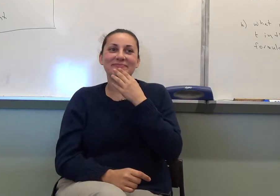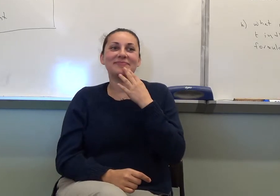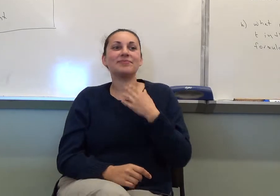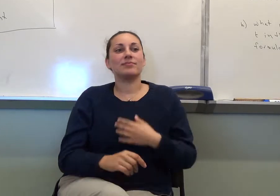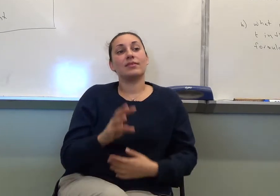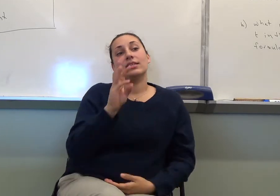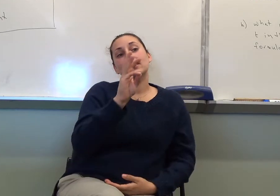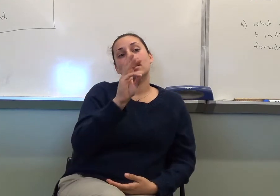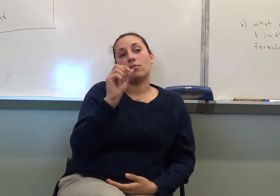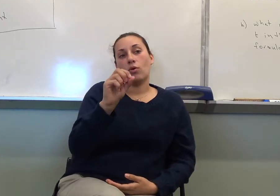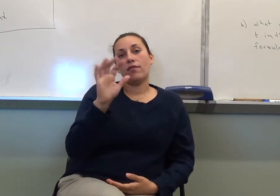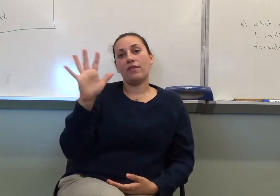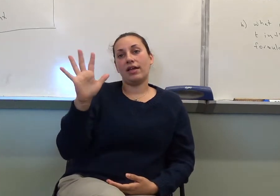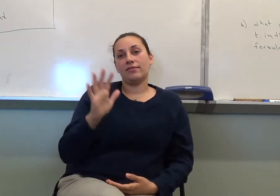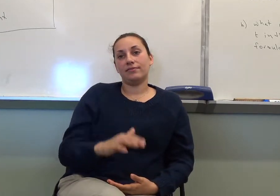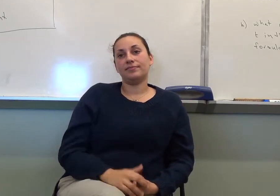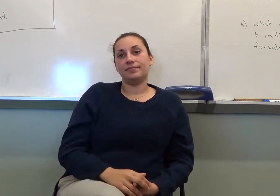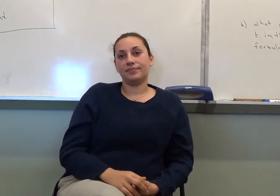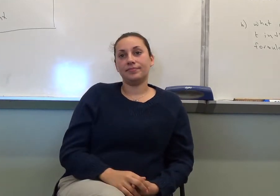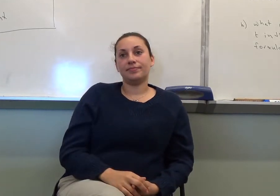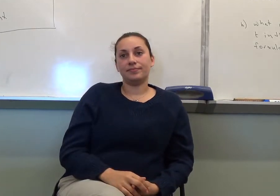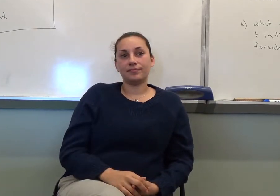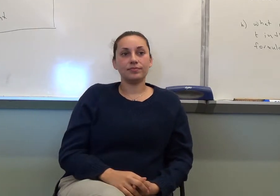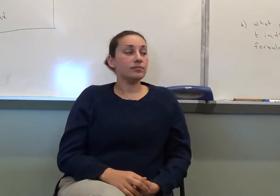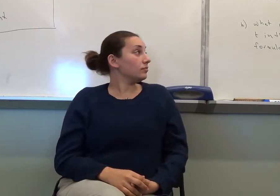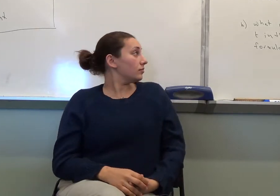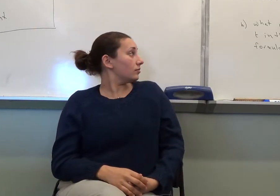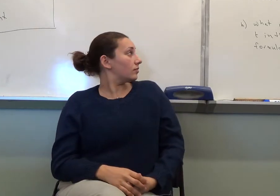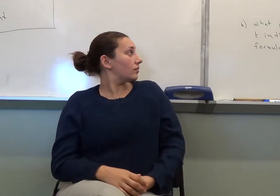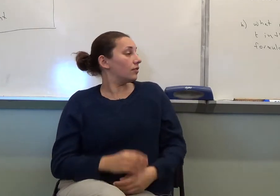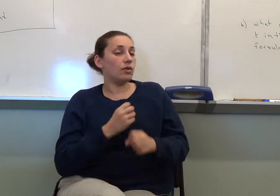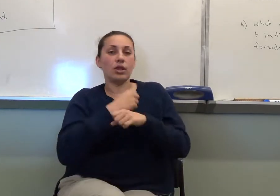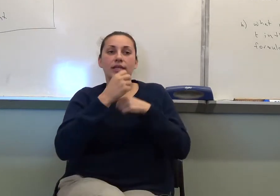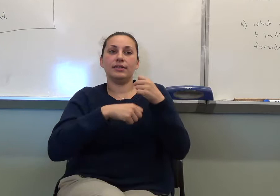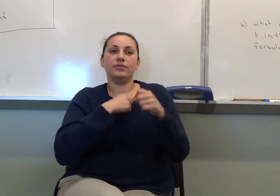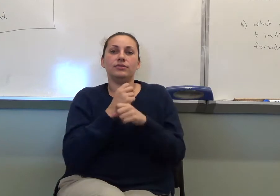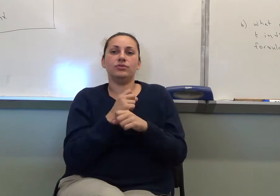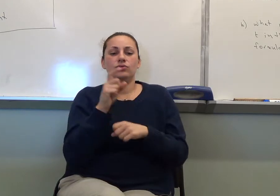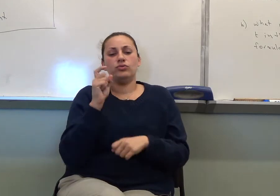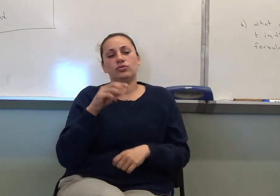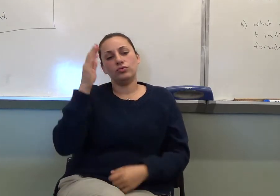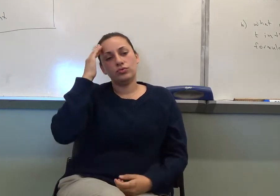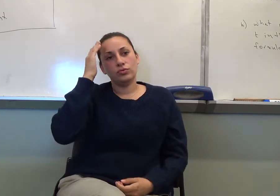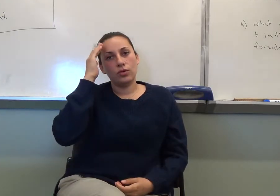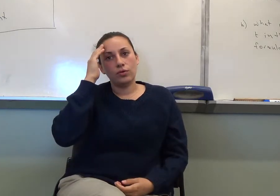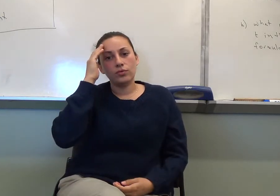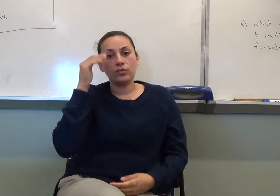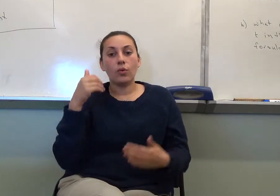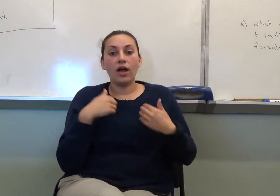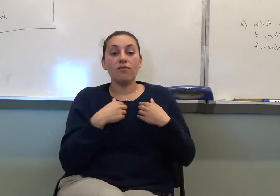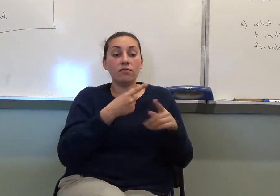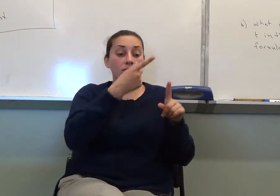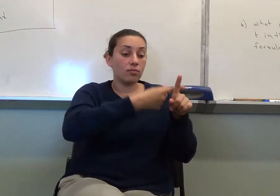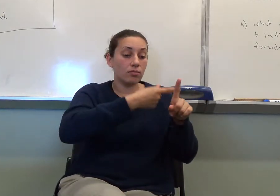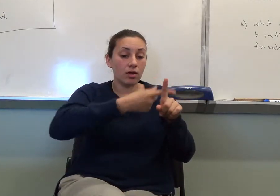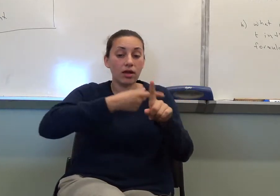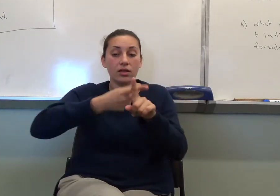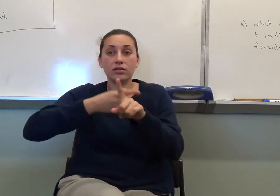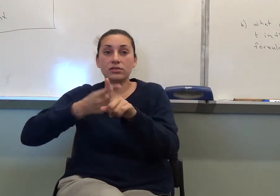there for the years. So that's just to make sure that you recognize that if you have months or if you have anything other than